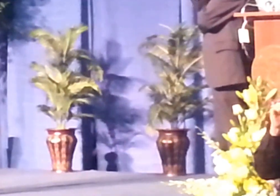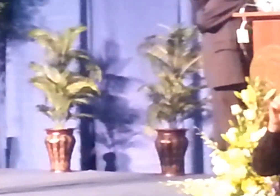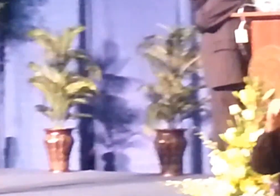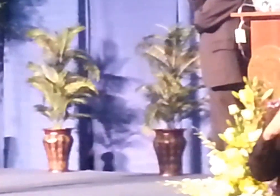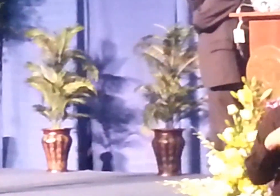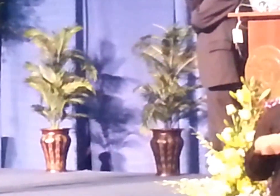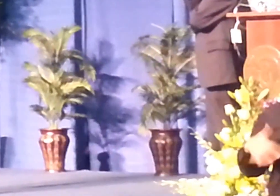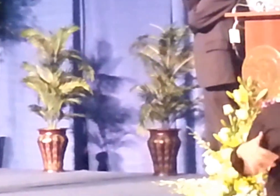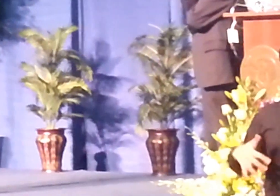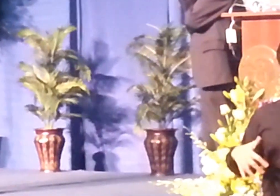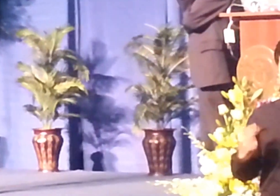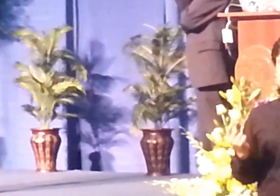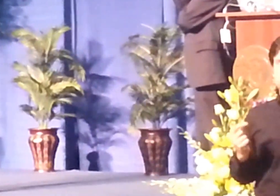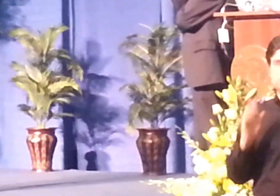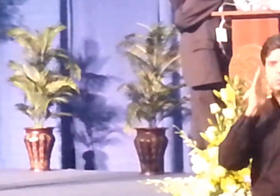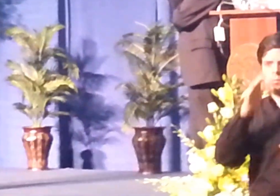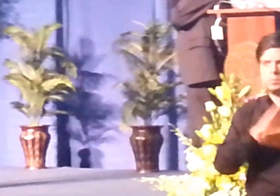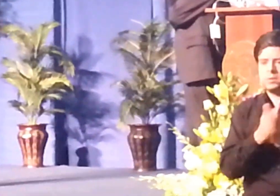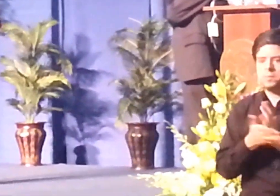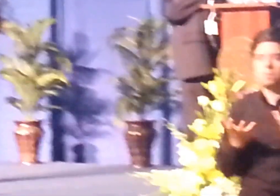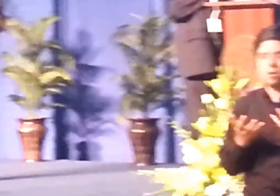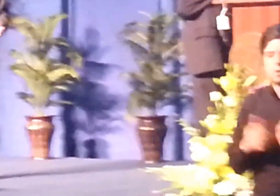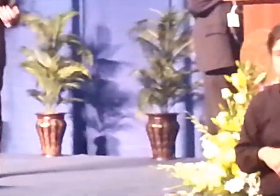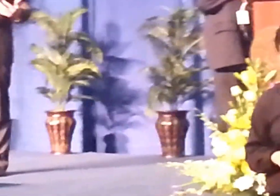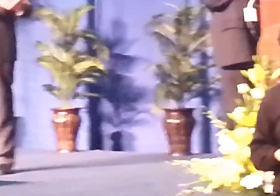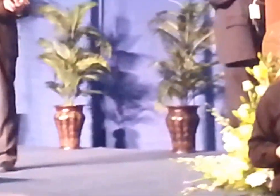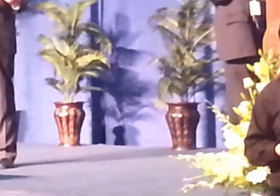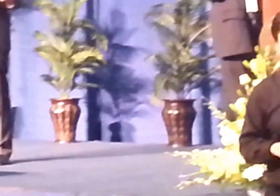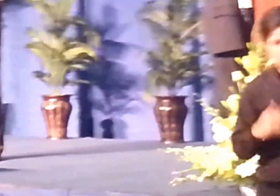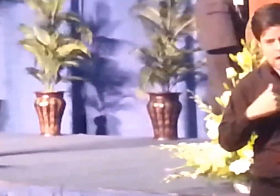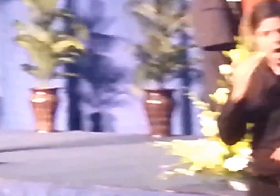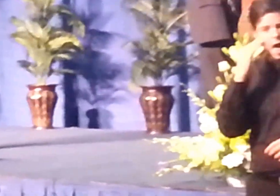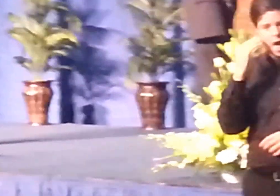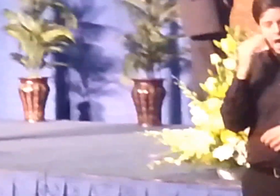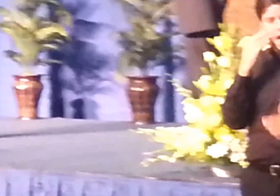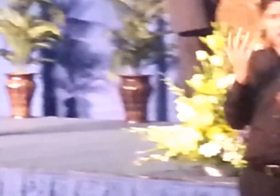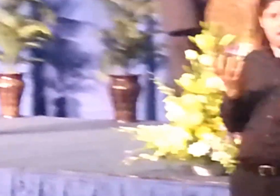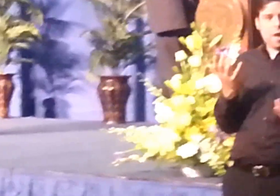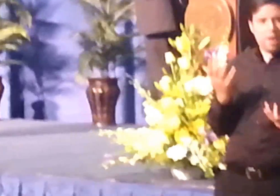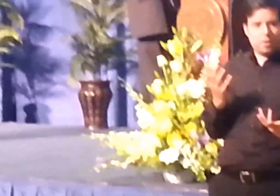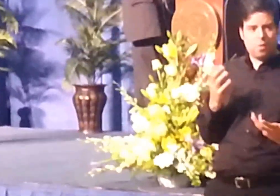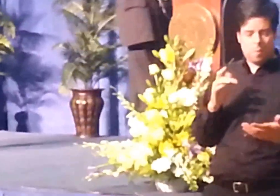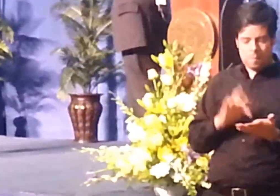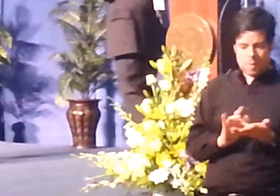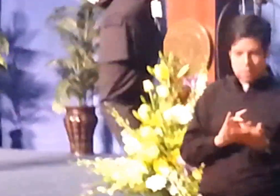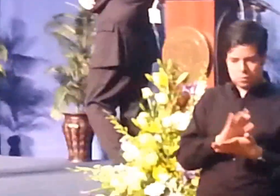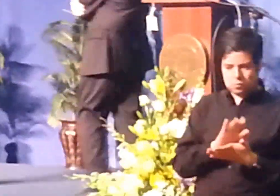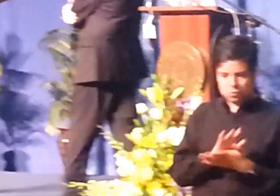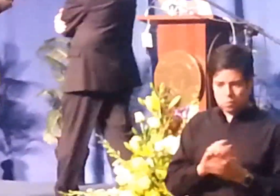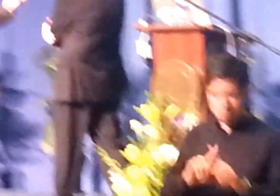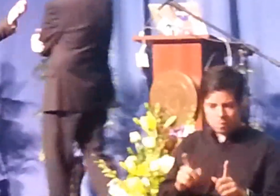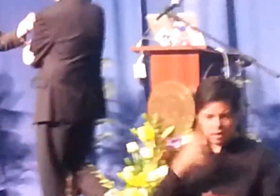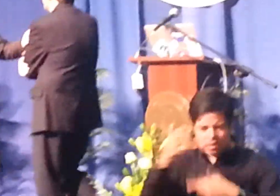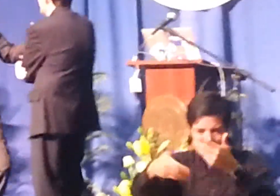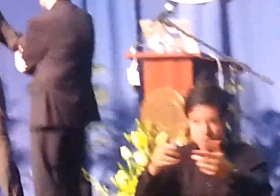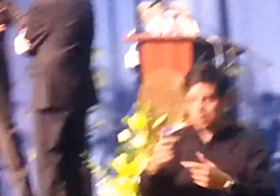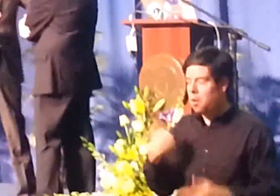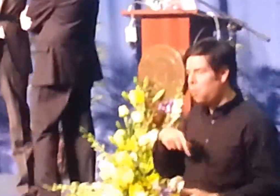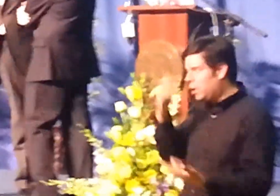of anxiety. Bull shark. I know we're going to be the river, but what are we going to? Doctor,